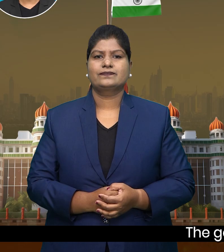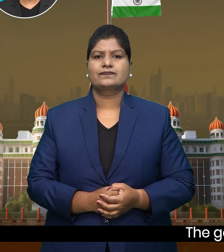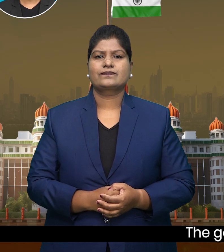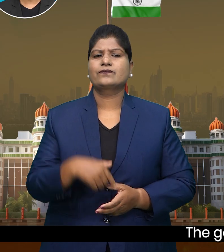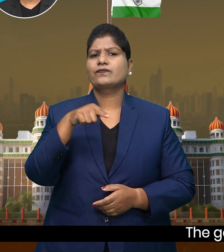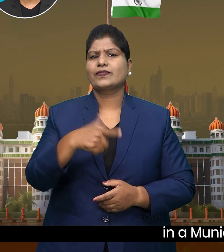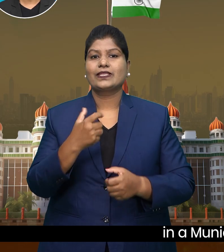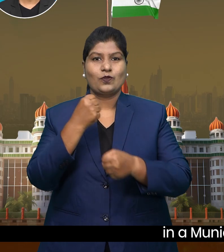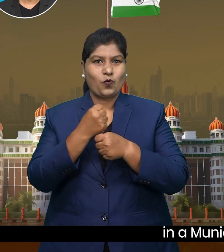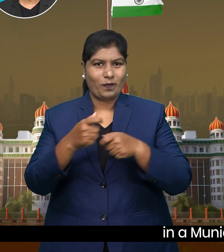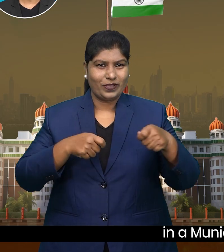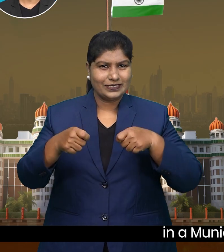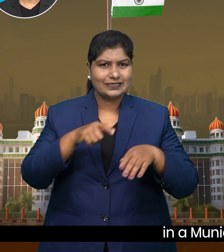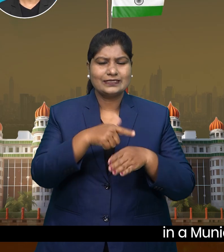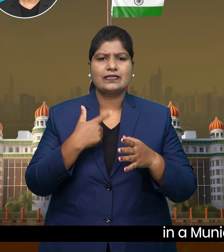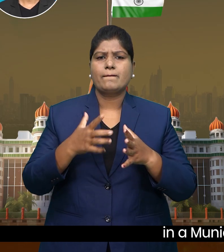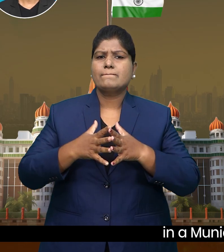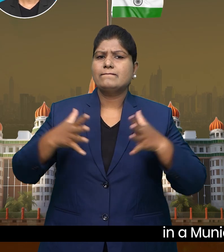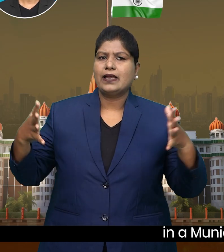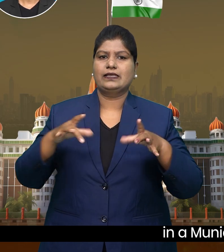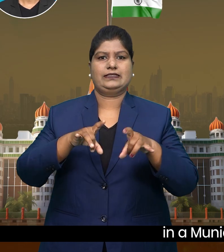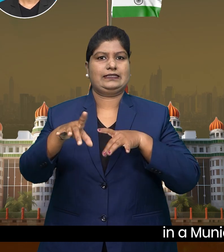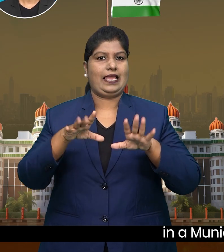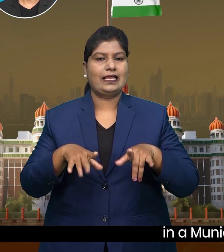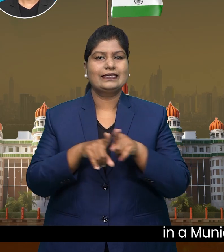The governing body in a municipal corporation.